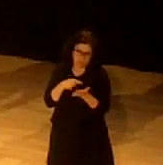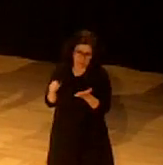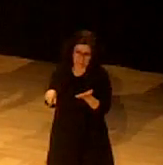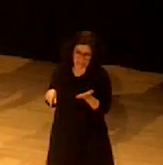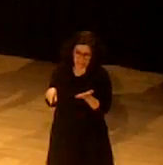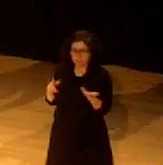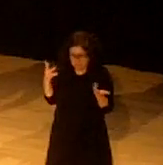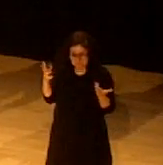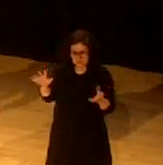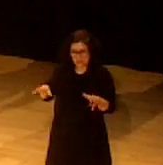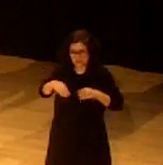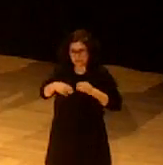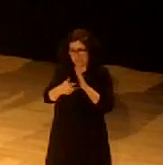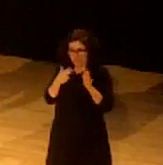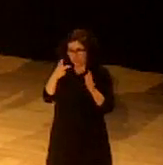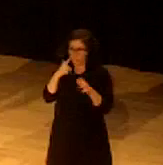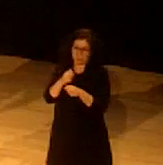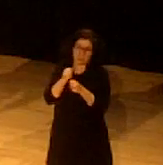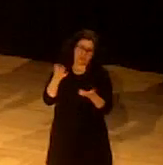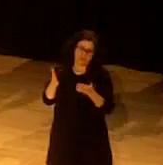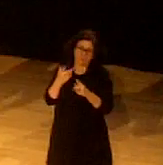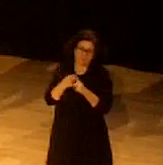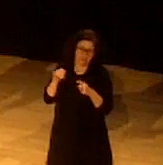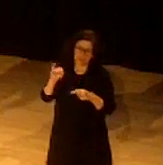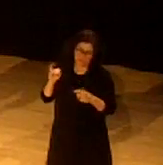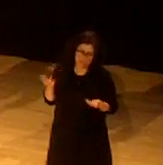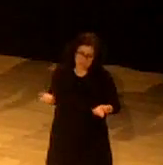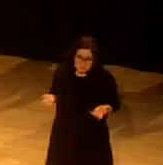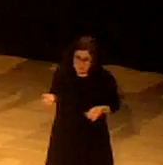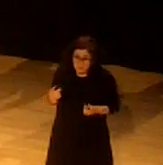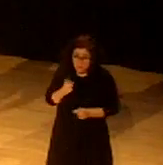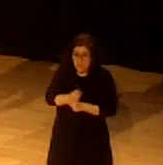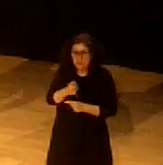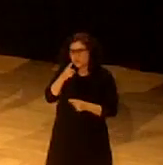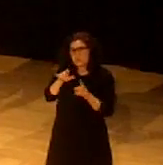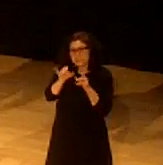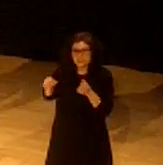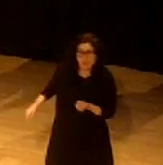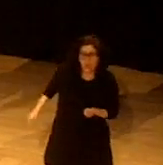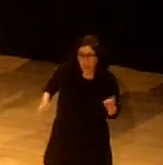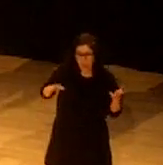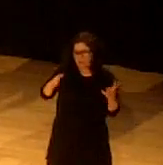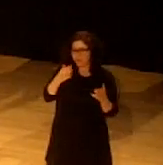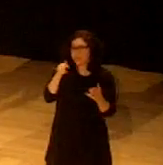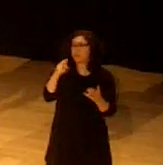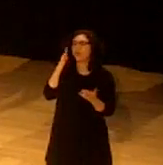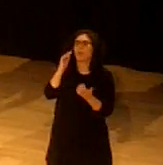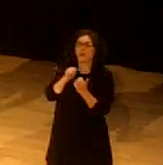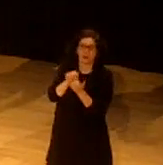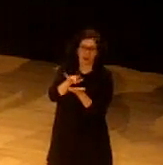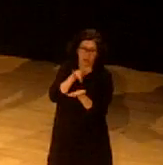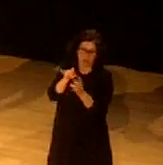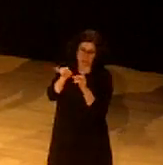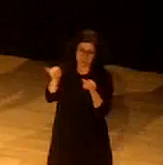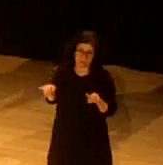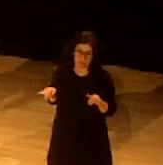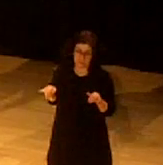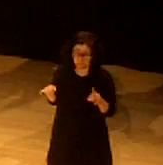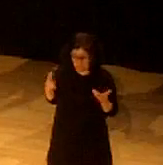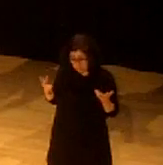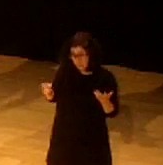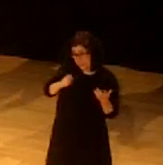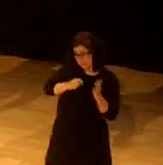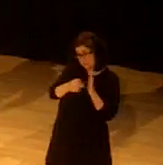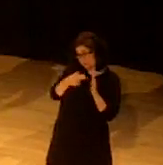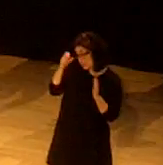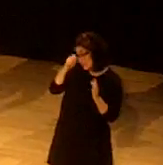get in the world. And so it's not a question of just like throwing away our system. It's about navigating it and knowing, okay, maybe you have this diagnosis